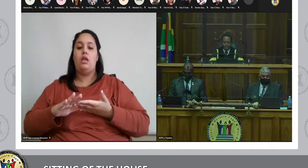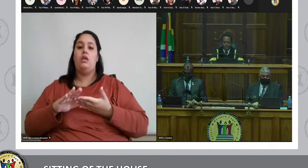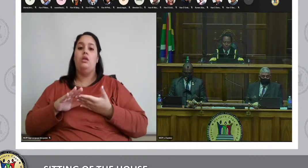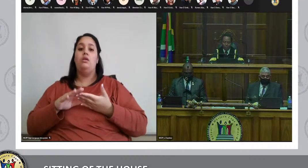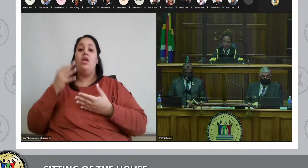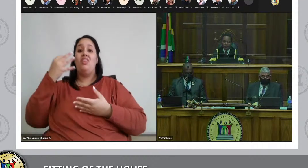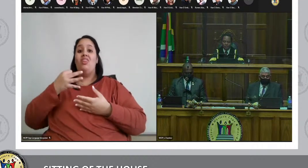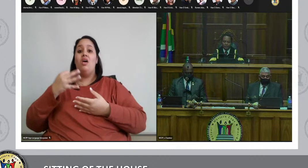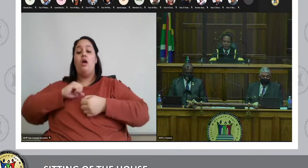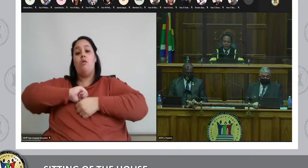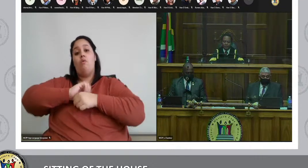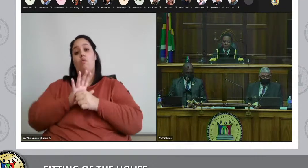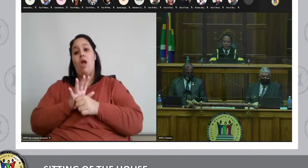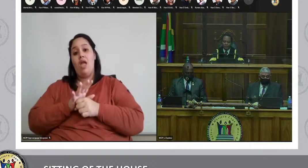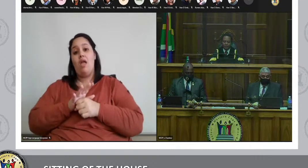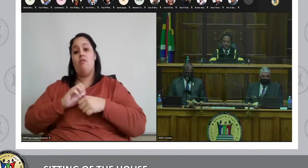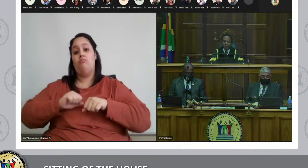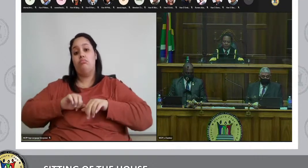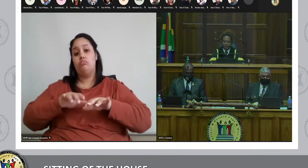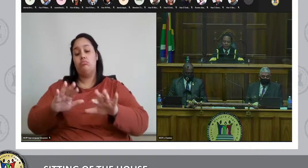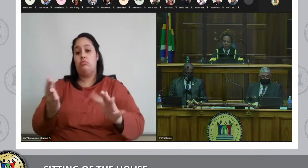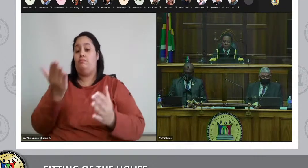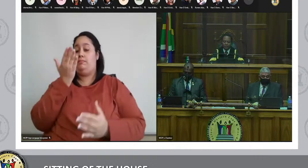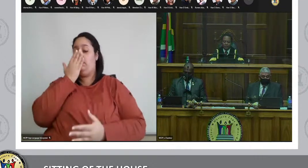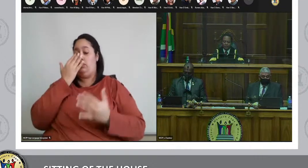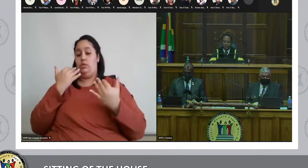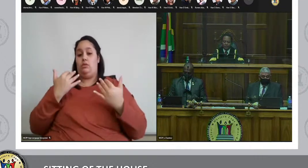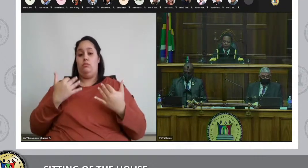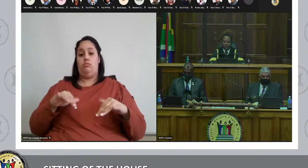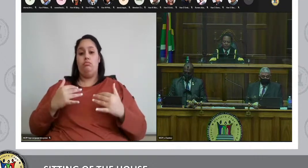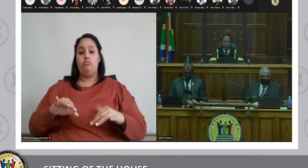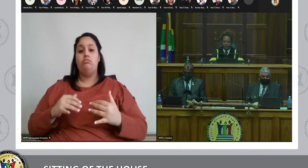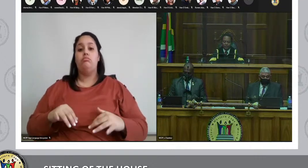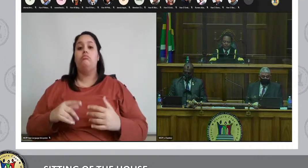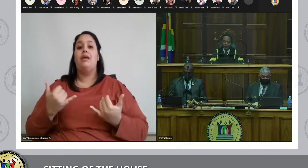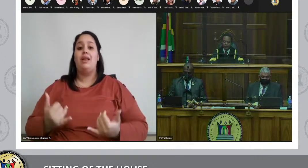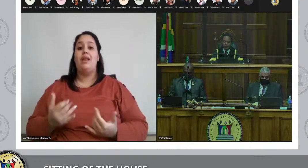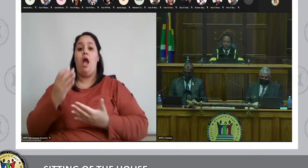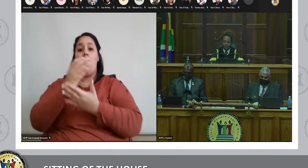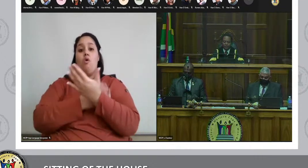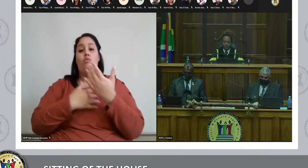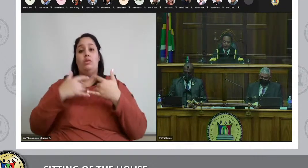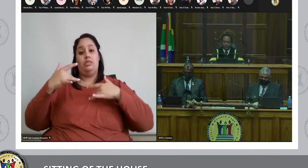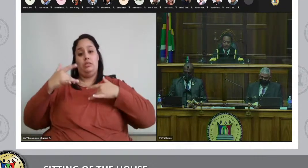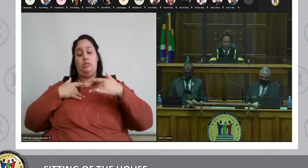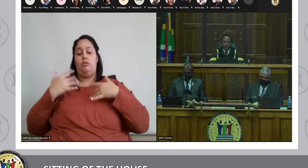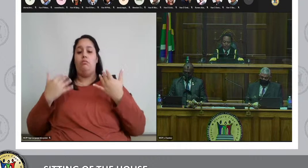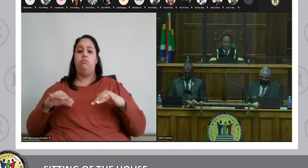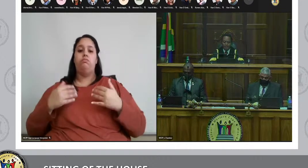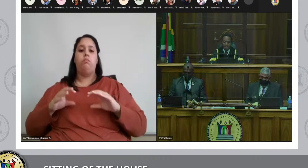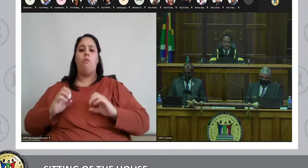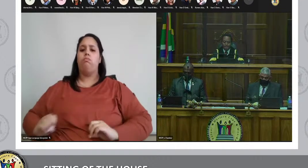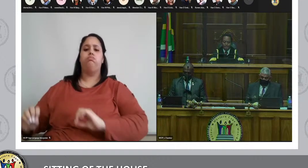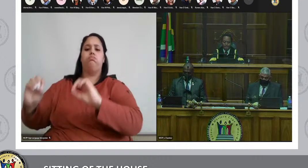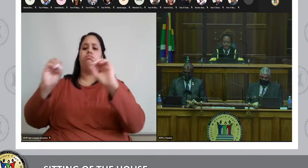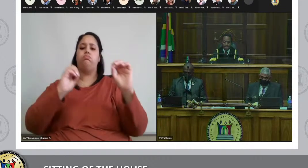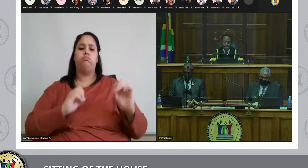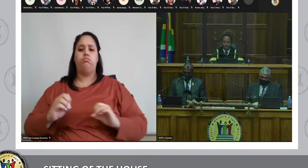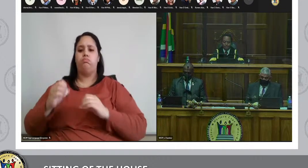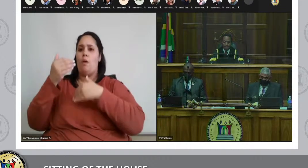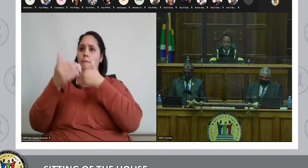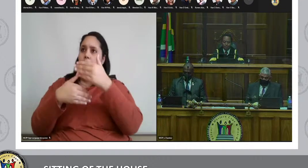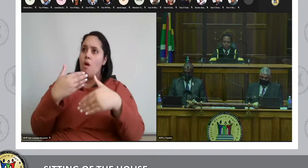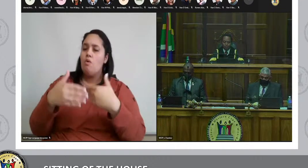third wave fast approaches, it is a cause of serious concern that no progress has